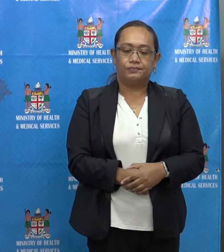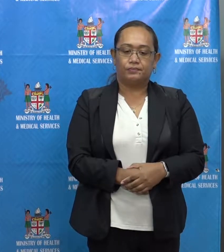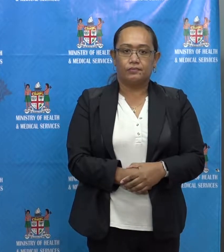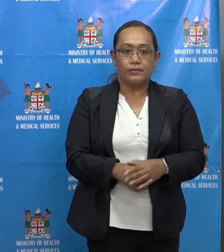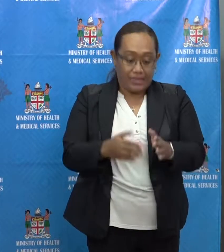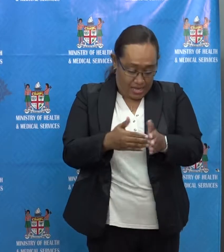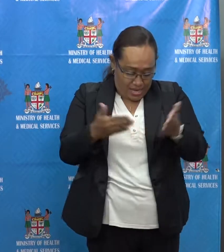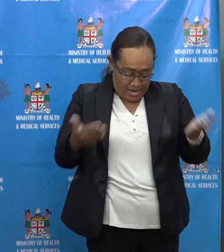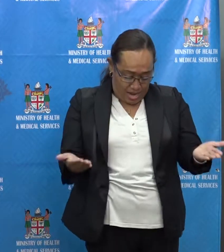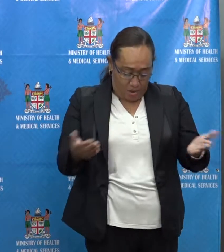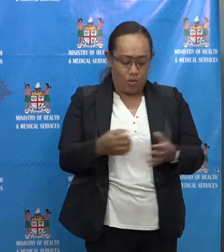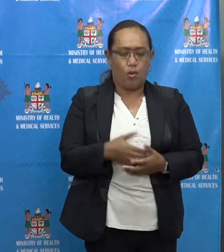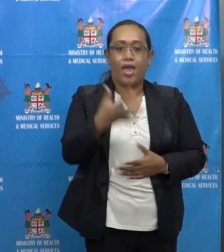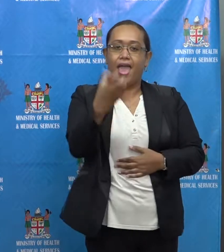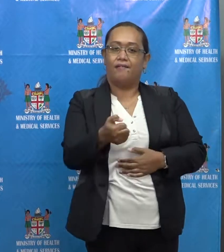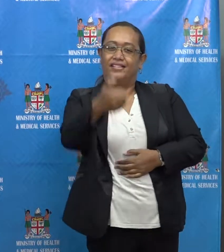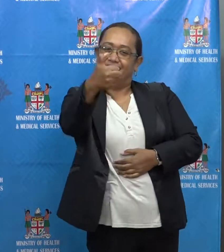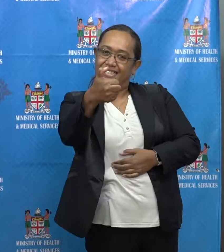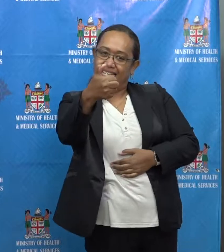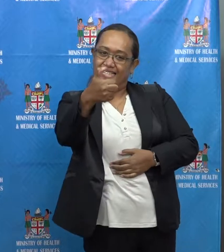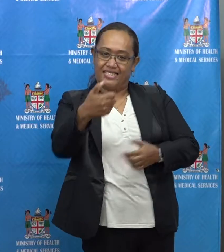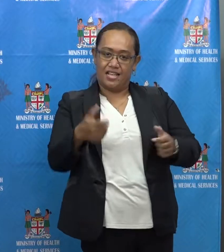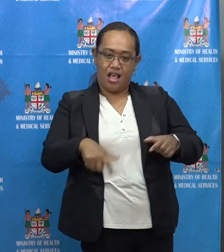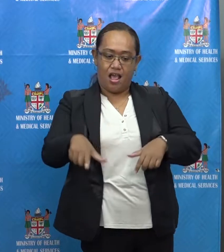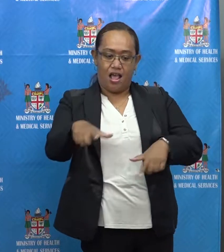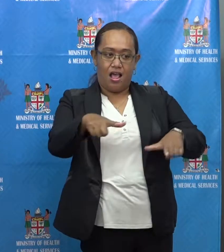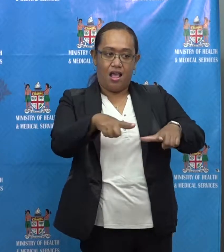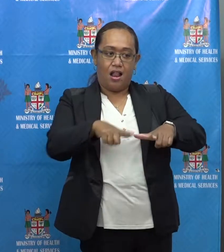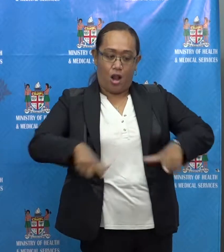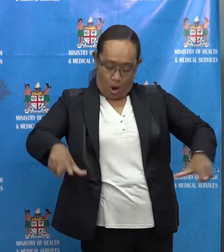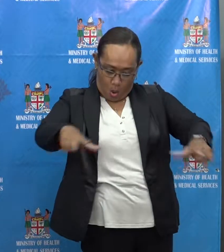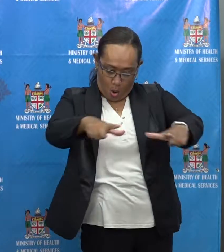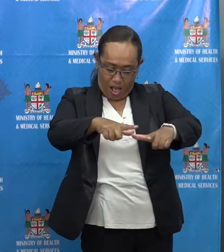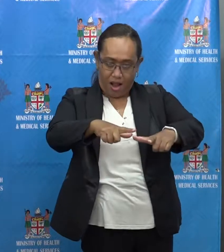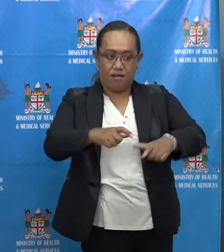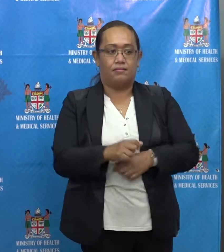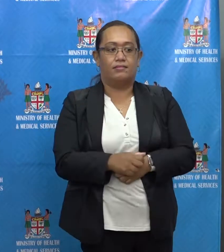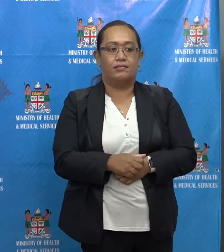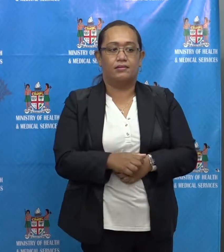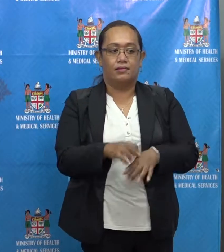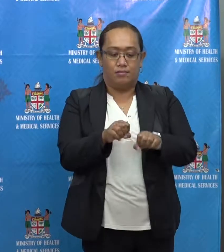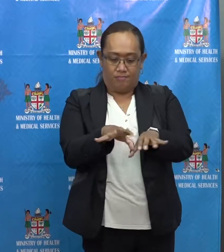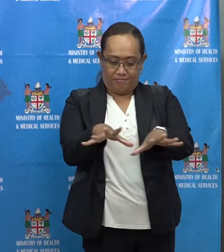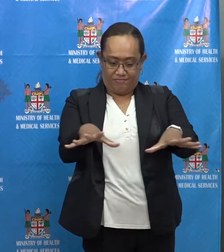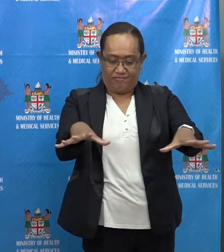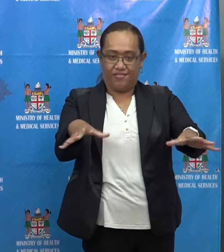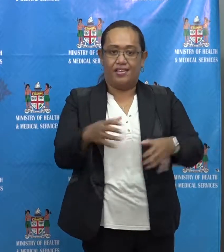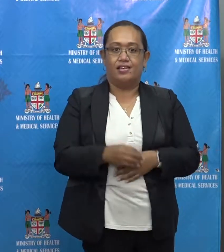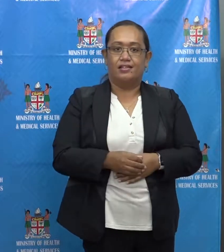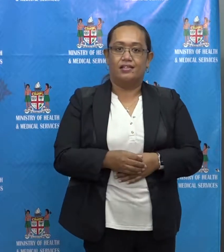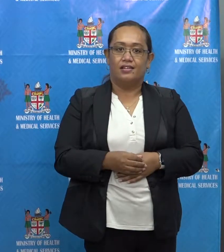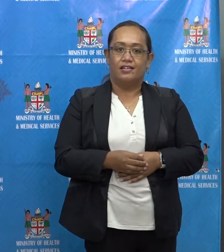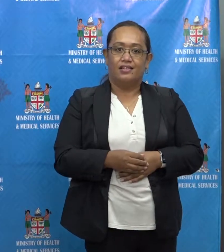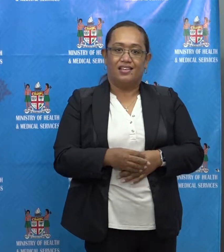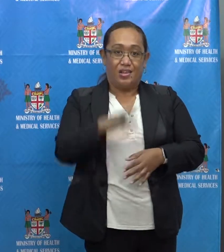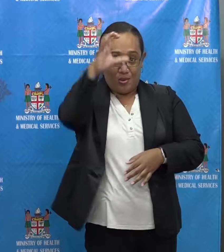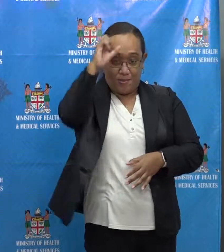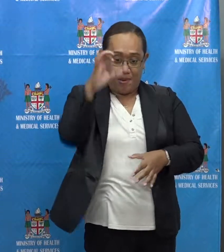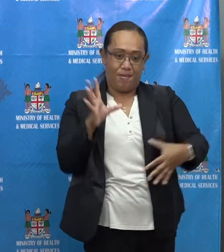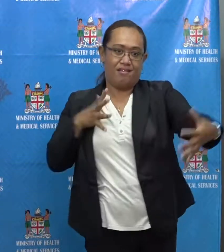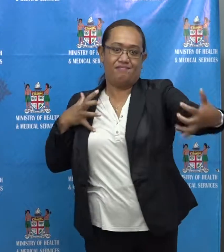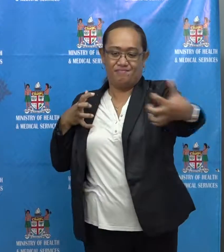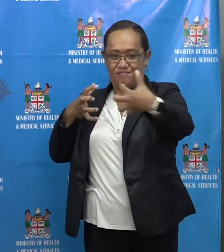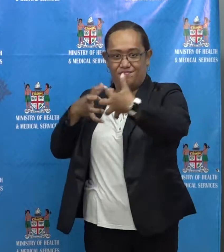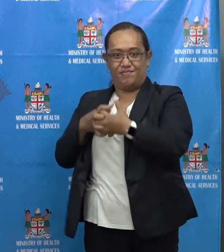So now we have 6 locally transmitted cases that can be traced back to the soldier who caught the virus while working in the